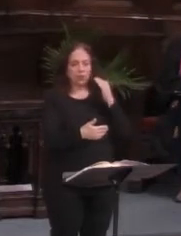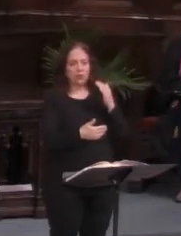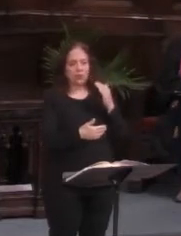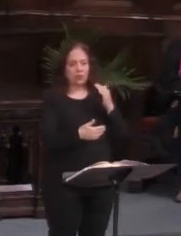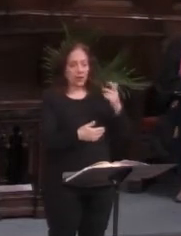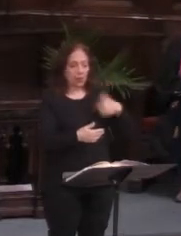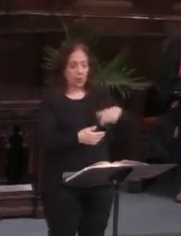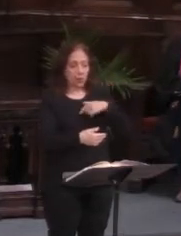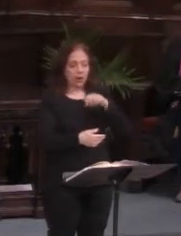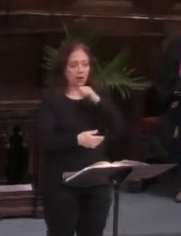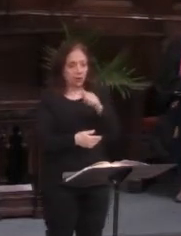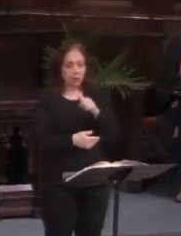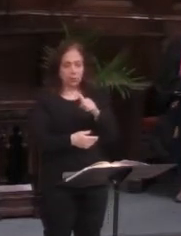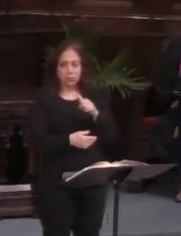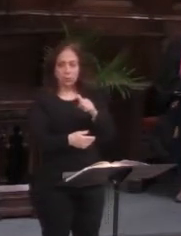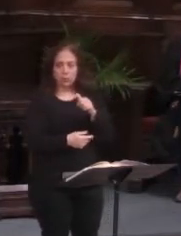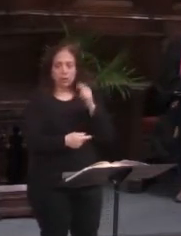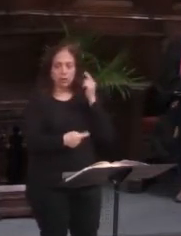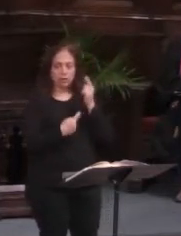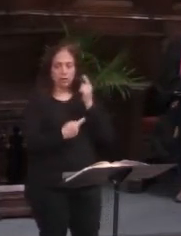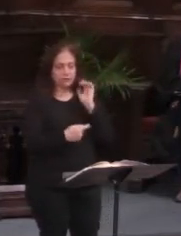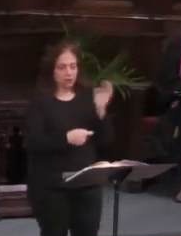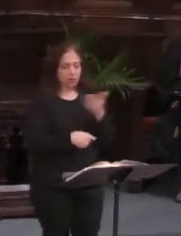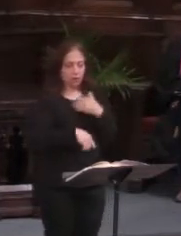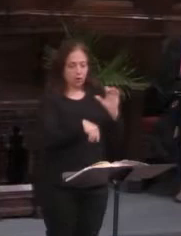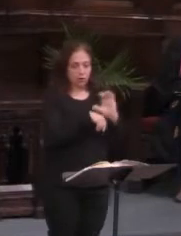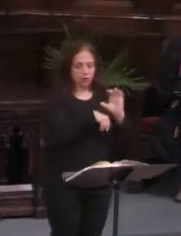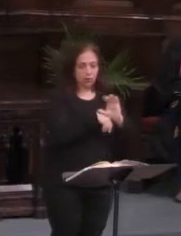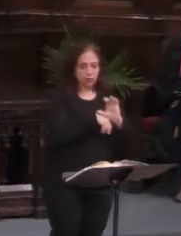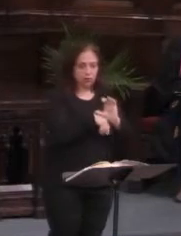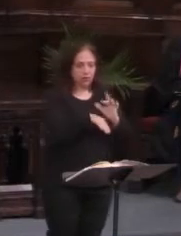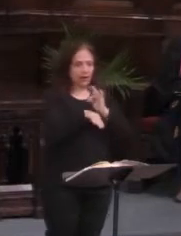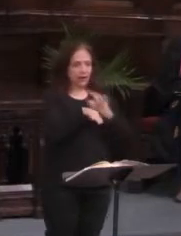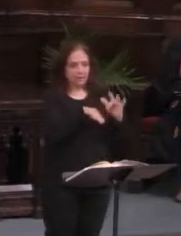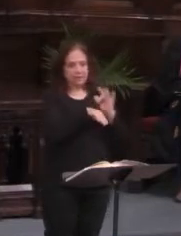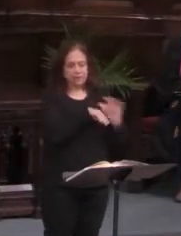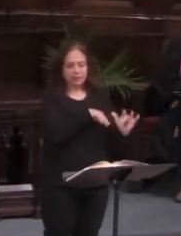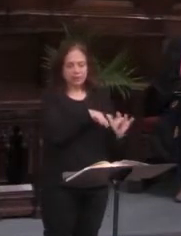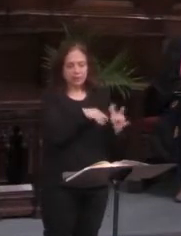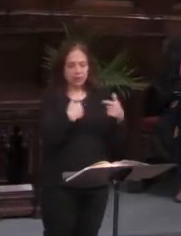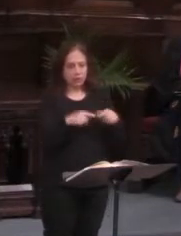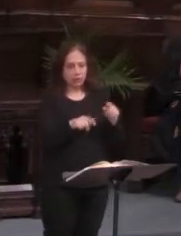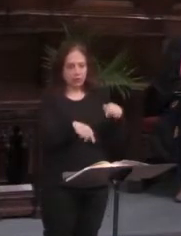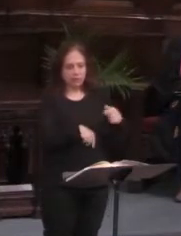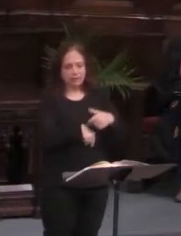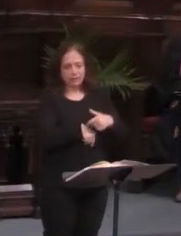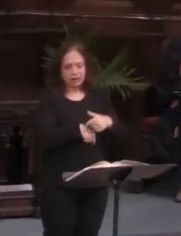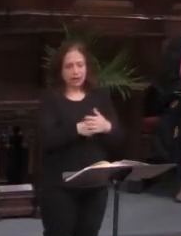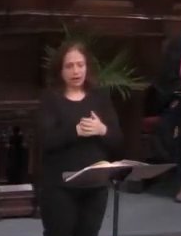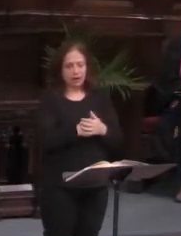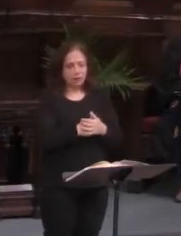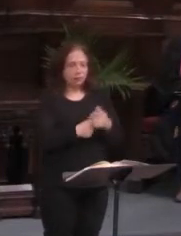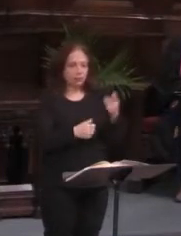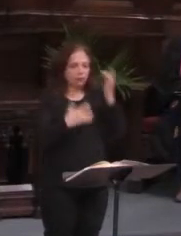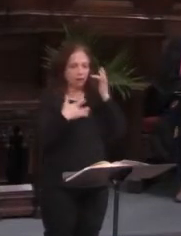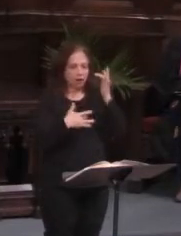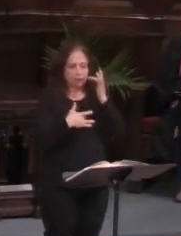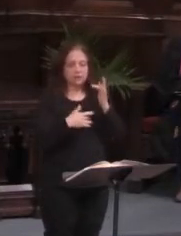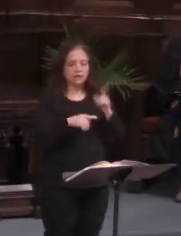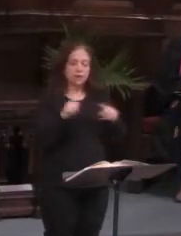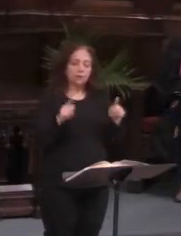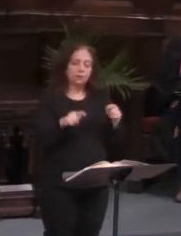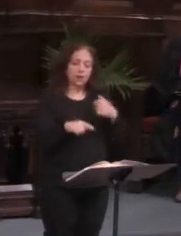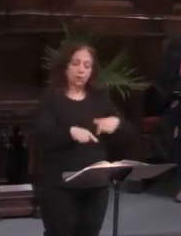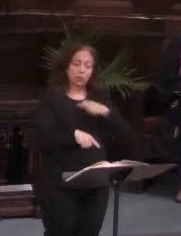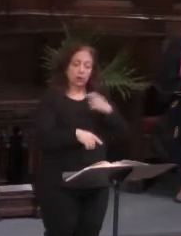we do not consider our church to be empty in these days of the coronavirus. Rather,